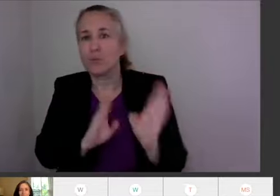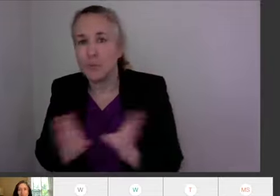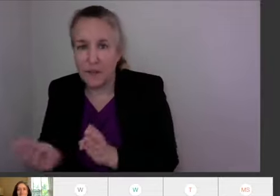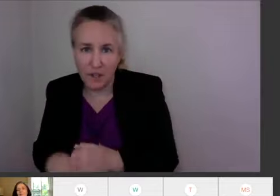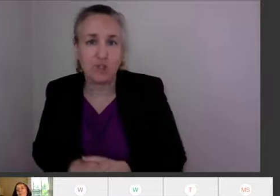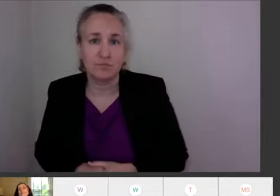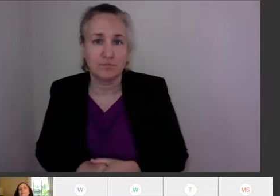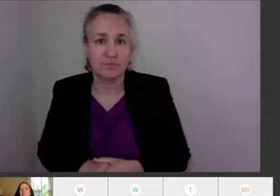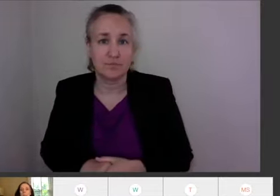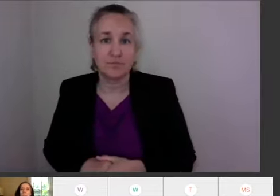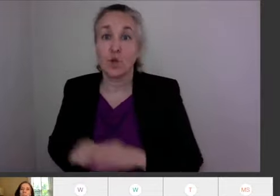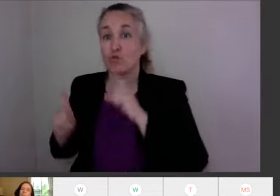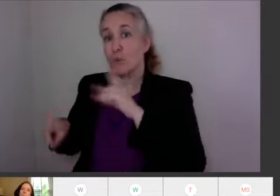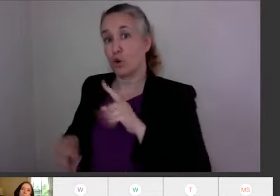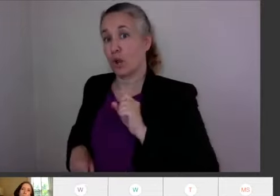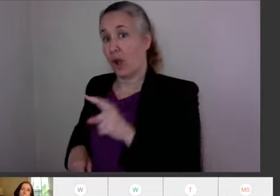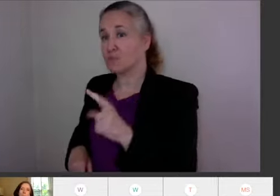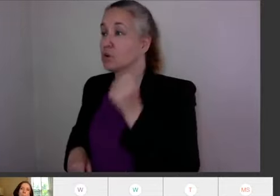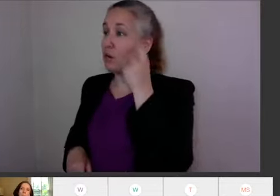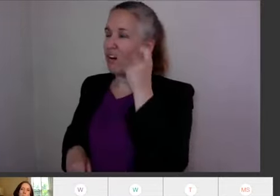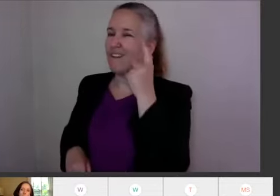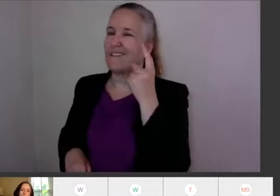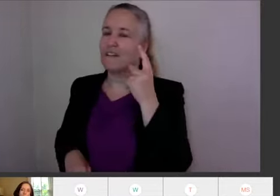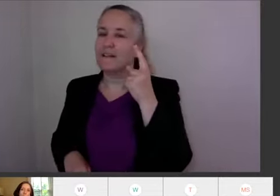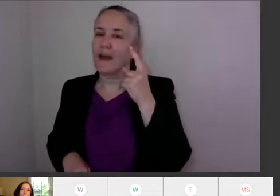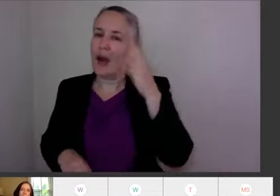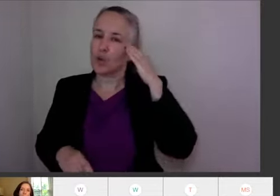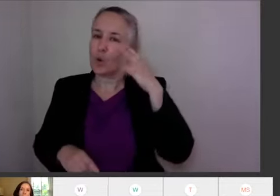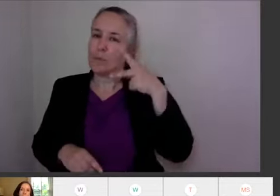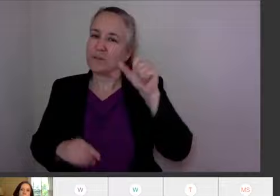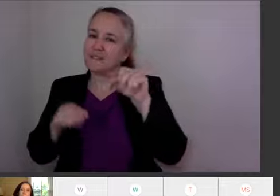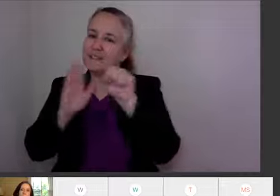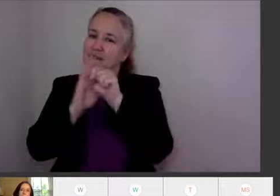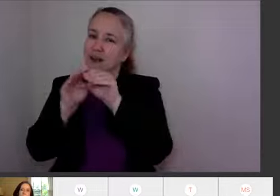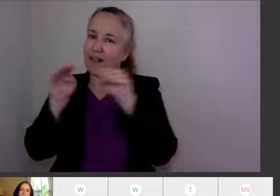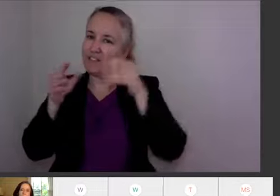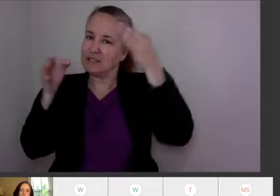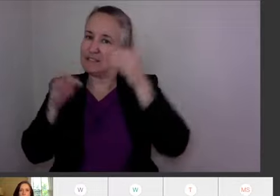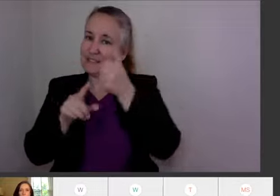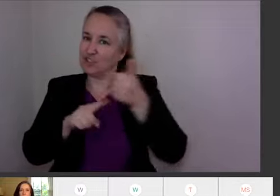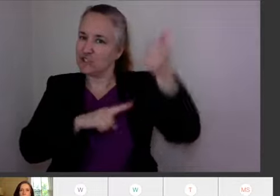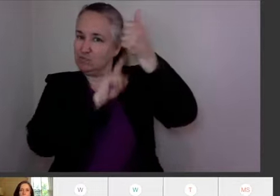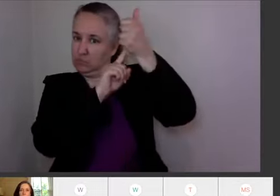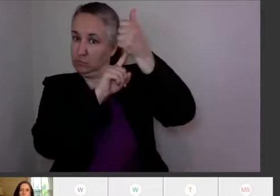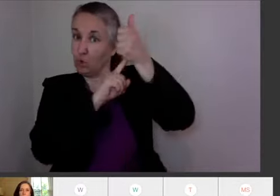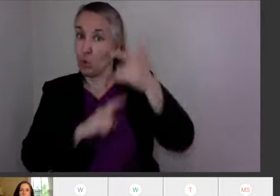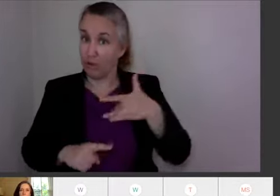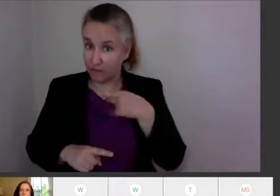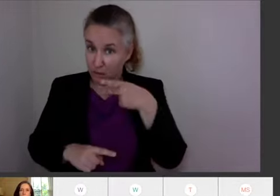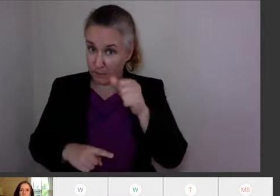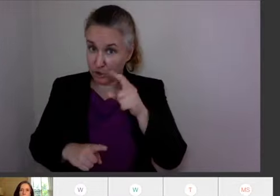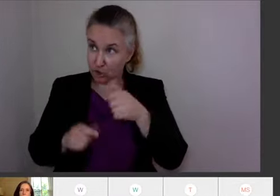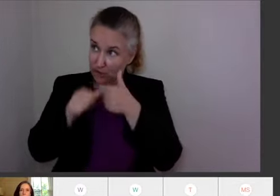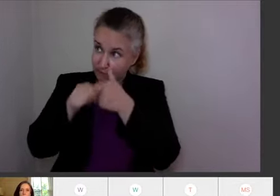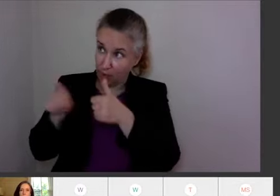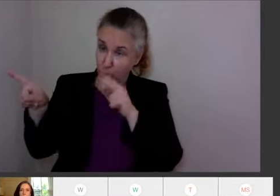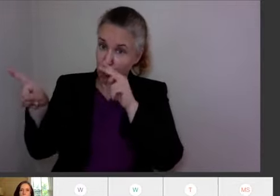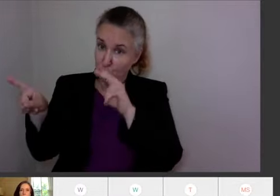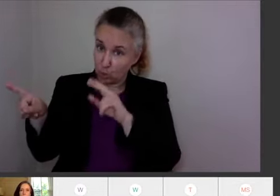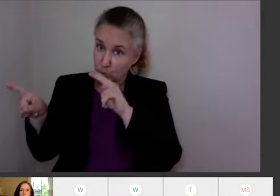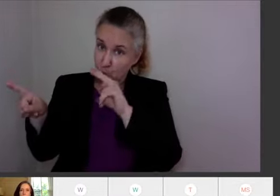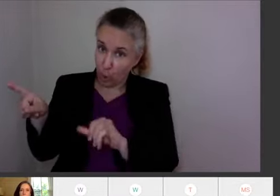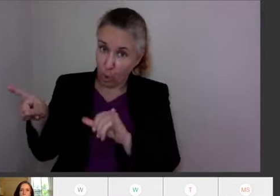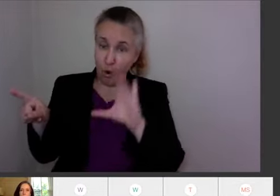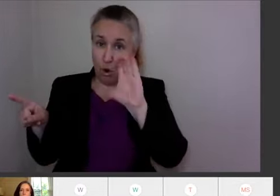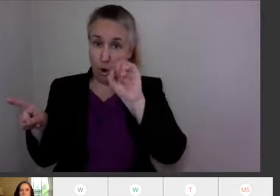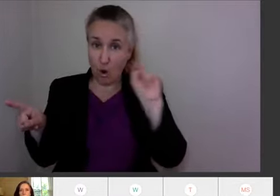Understanding that this is a state level decision, do you think Pennsylvania should follow New York, Connecticut, and New Jersey